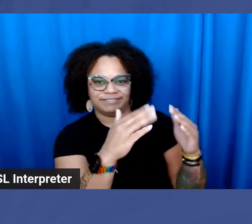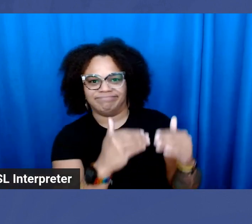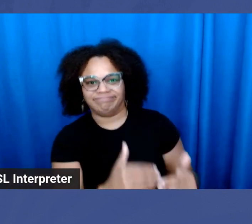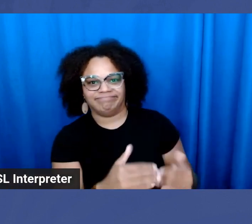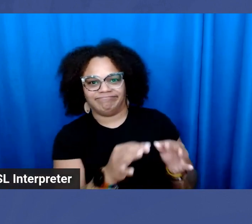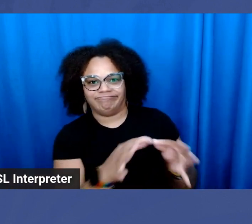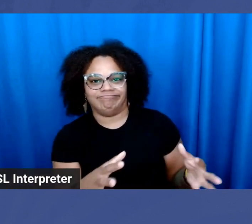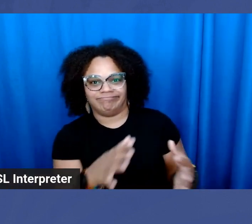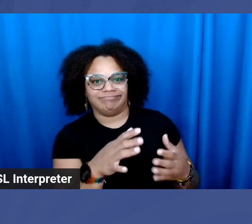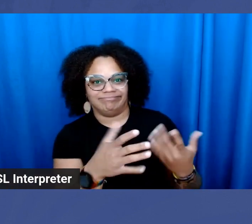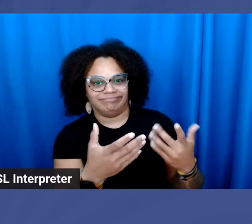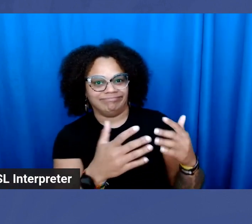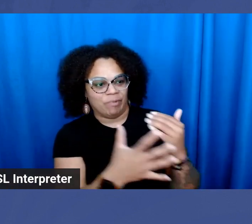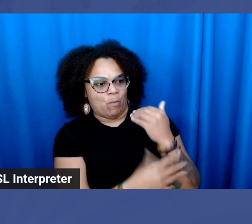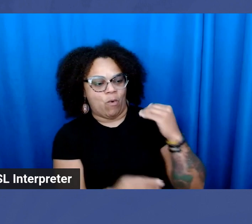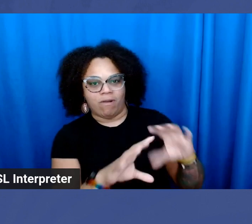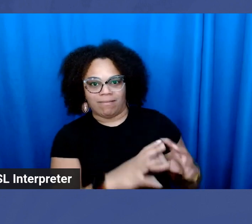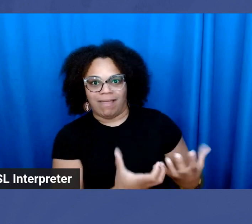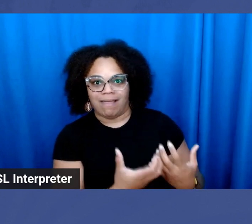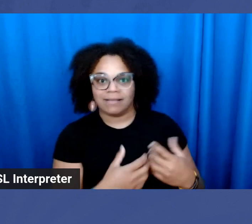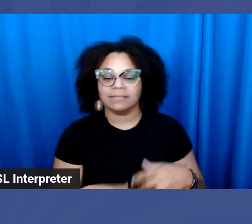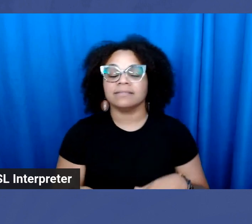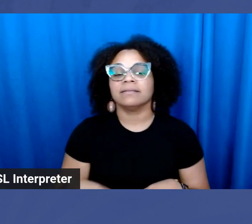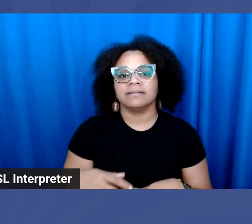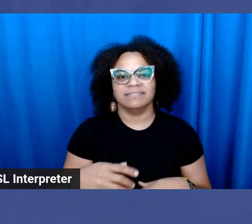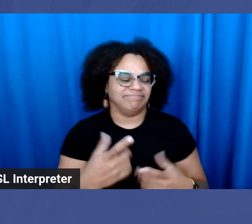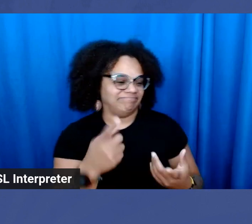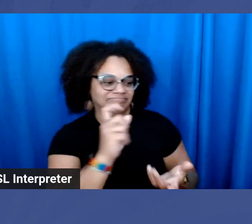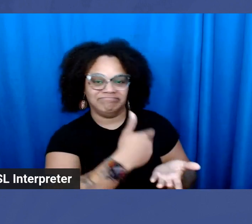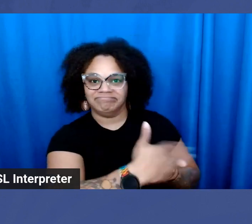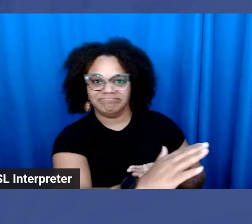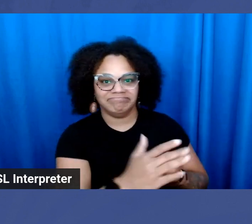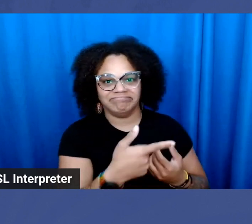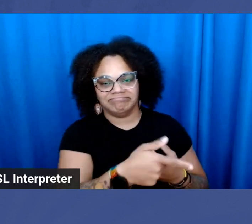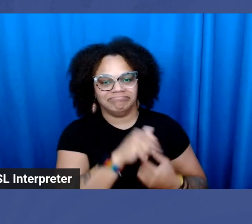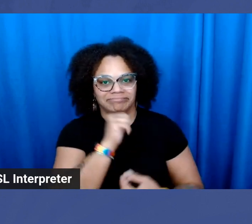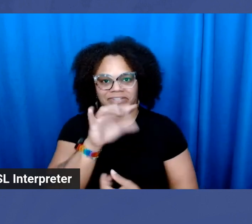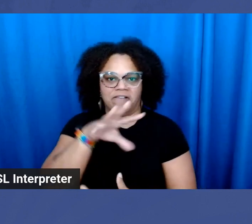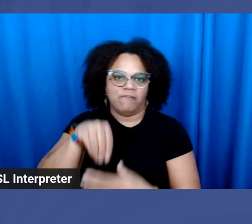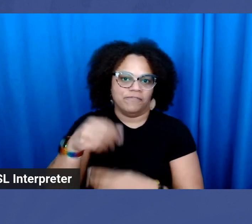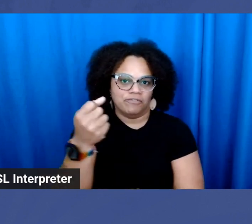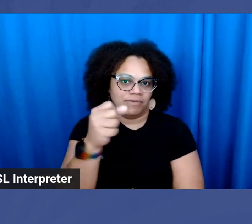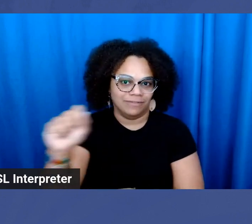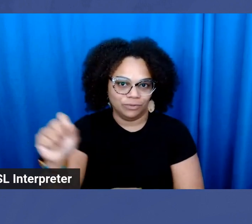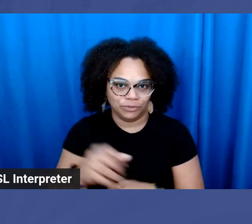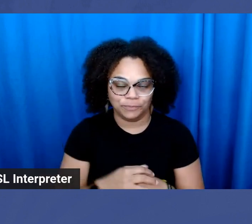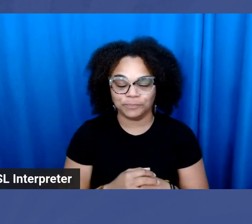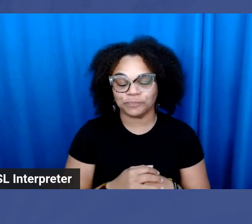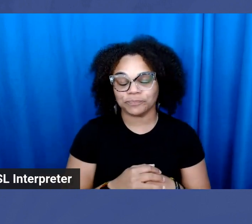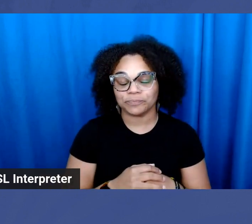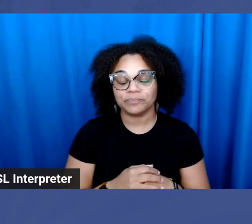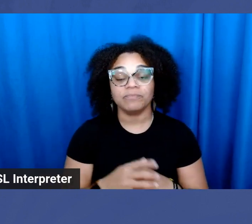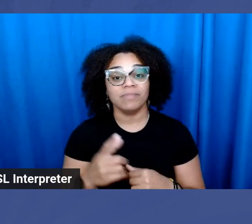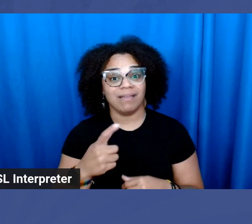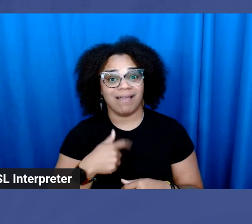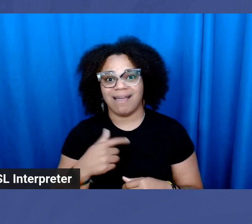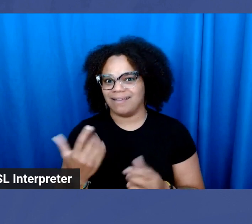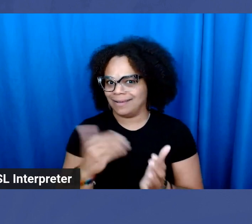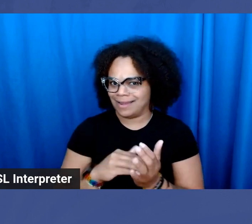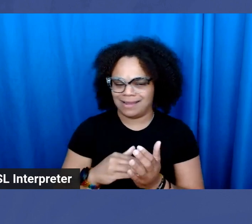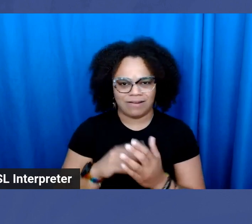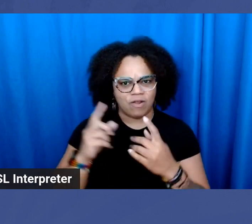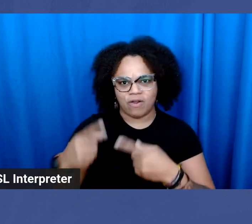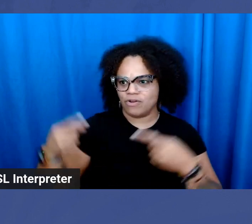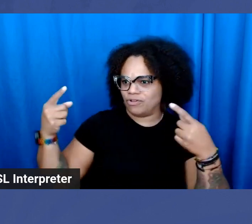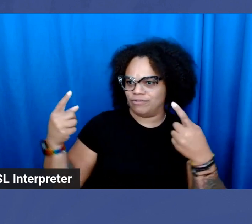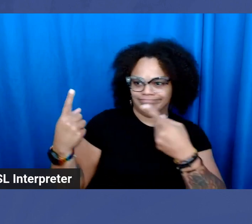provides more fodder for dogmatists to cast them aside as counter-revolutionary. To this point, I argue in complete